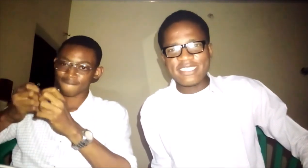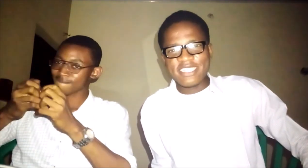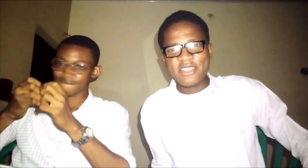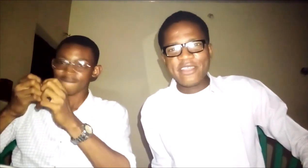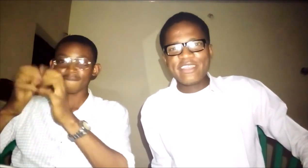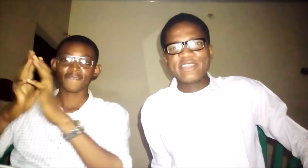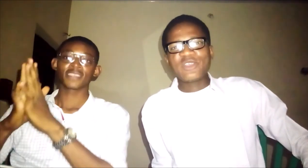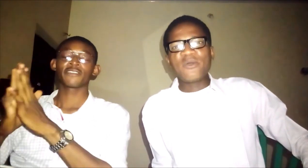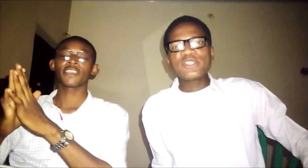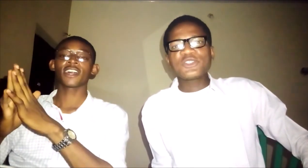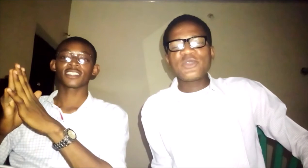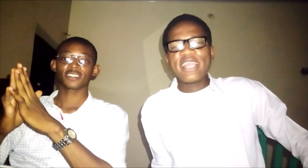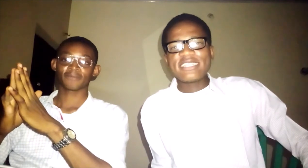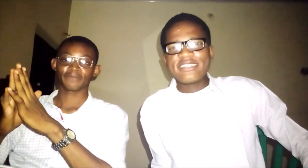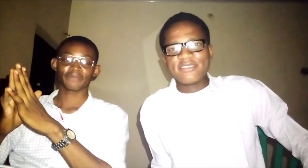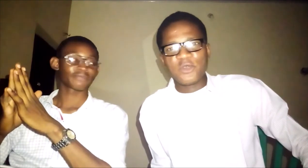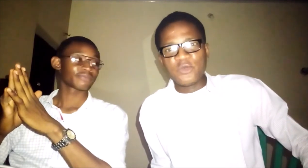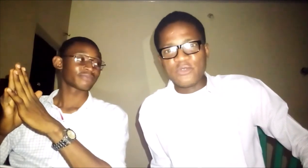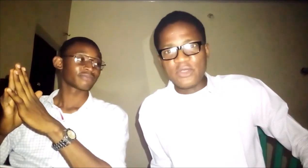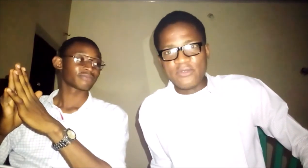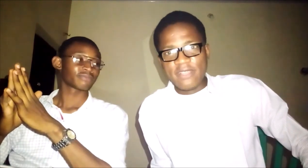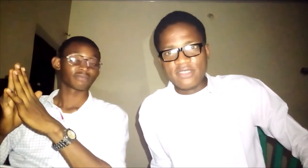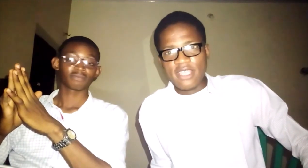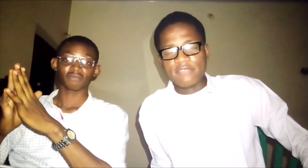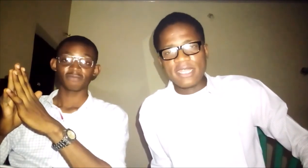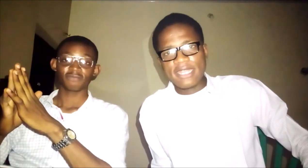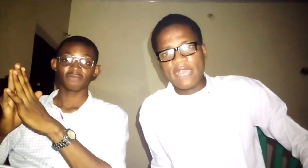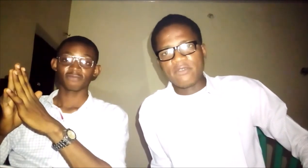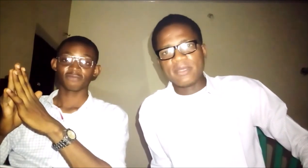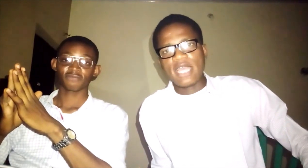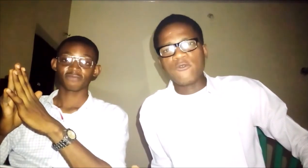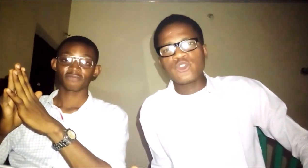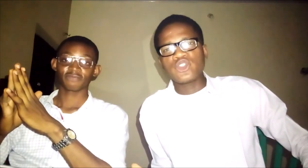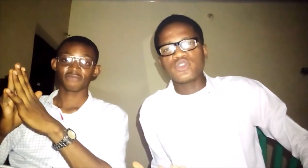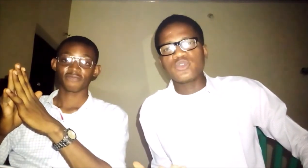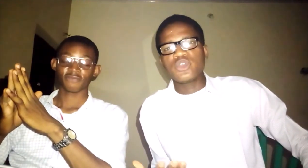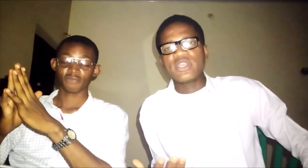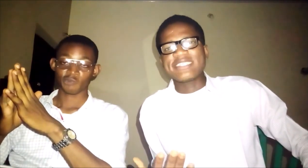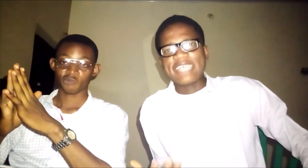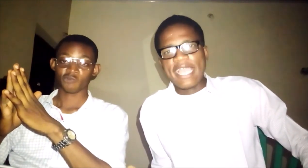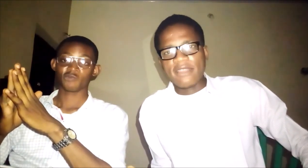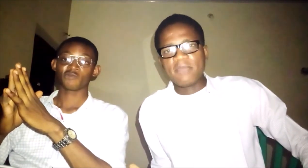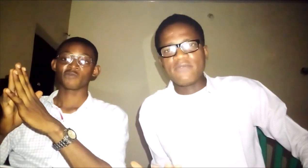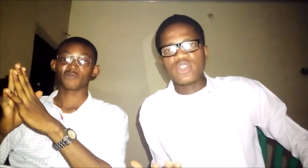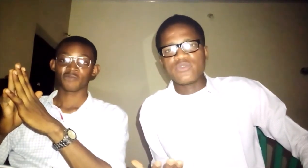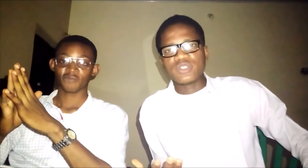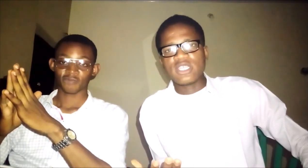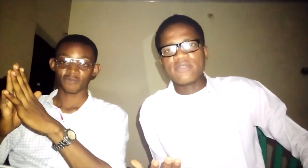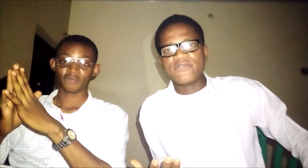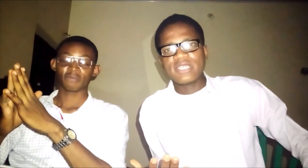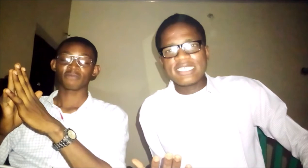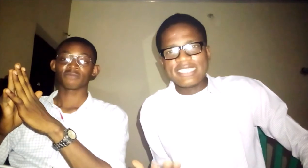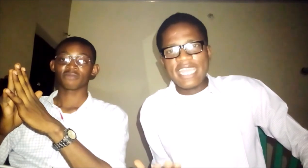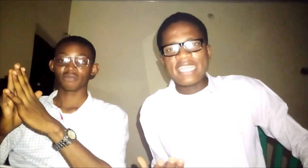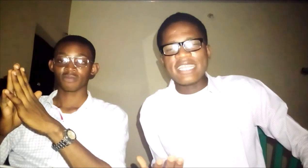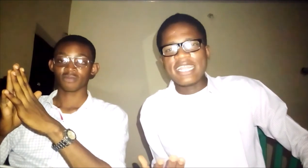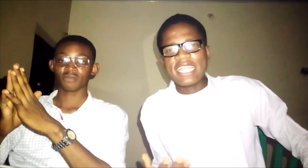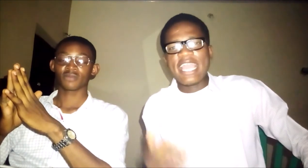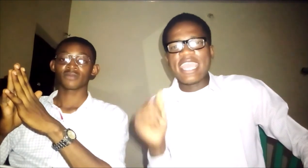practicing. So I want you to look at what you've learned today, especially the alphabet. I want you to make videos of yourself signing the letter